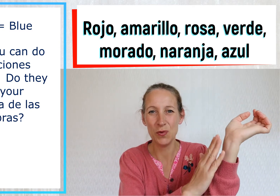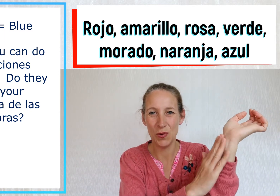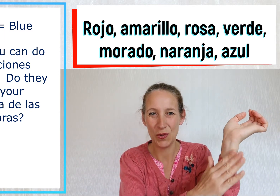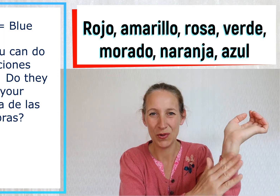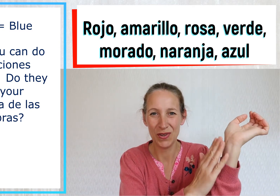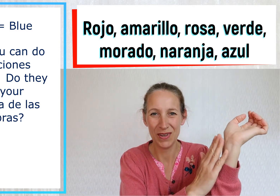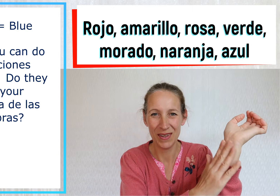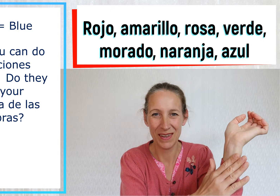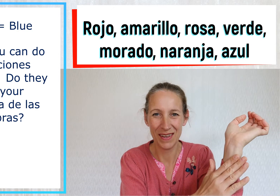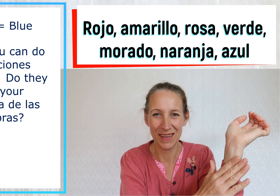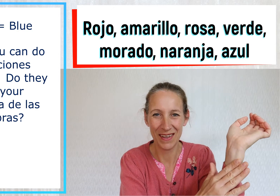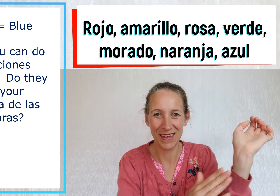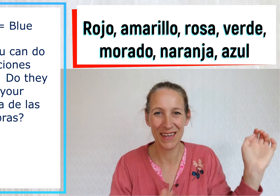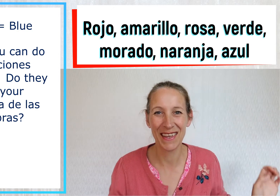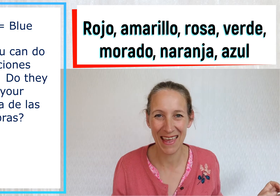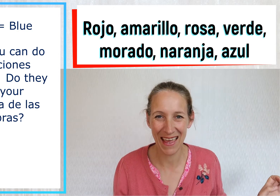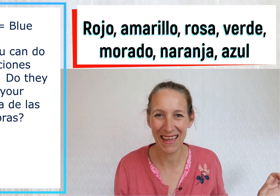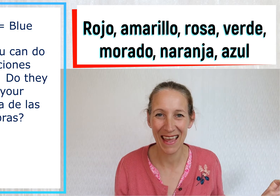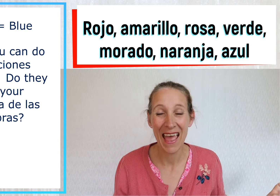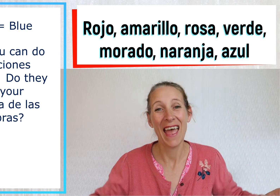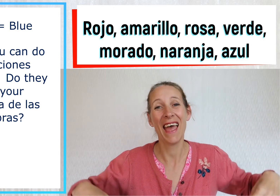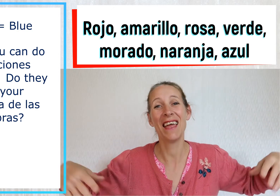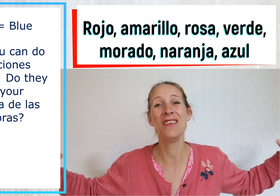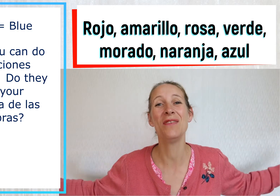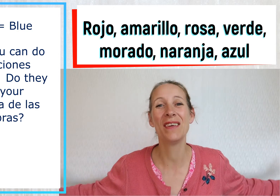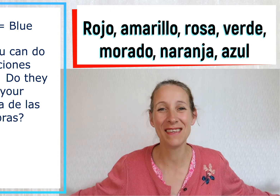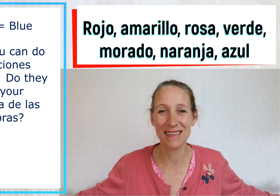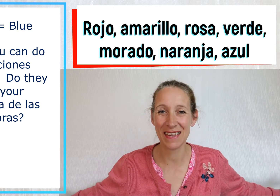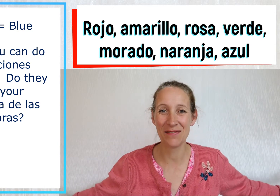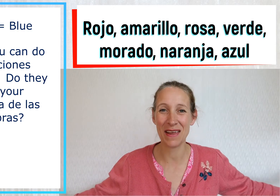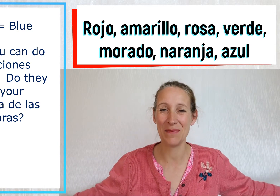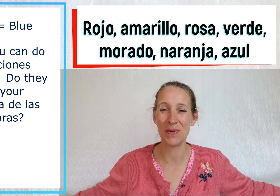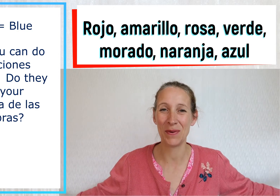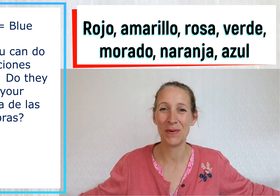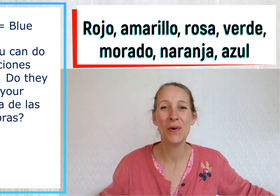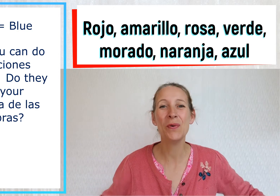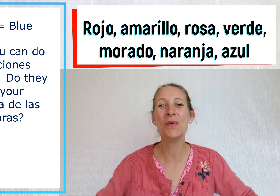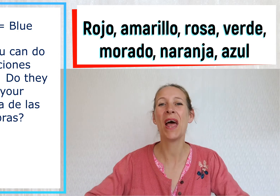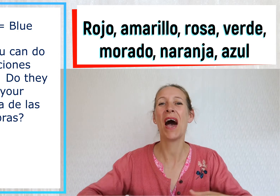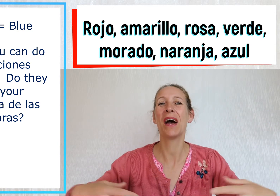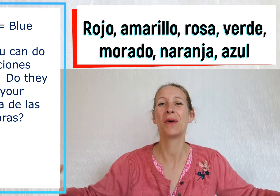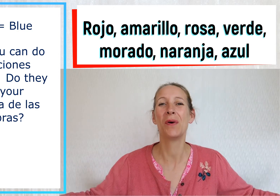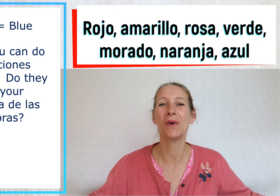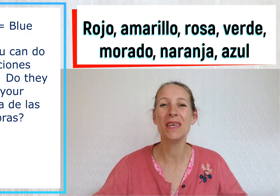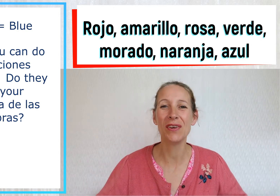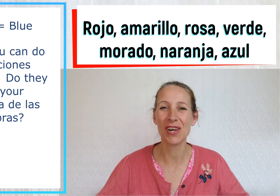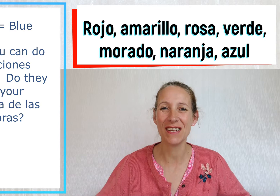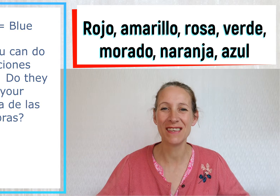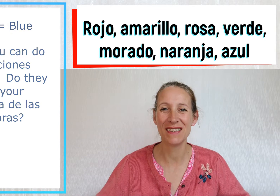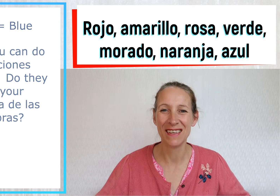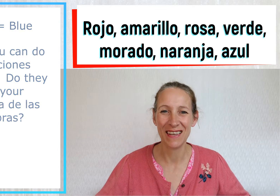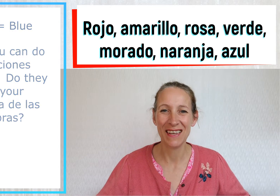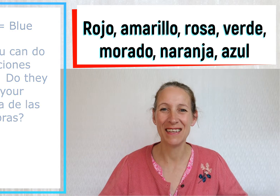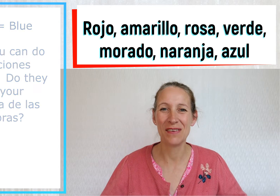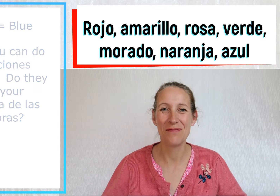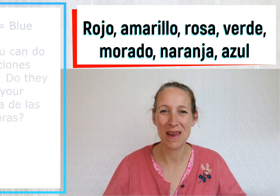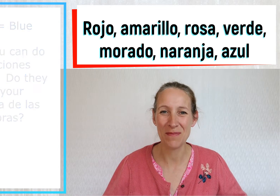azul. Okay? And you can sing a rainbow. Un arco iris is a